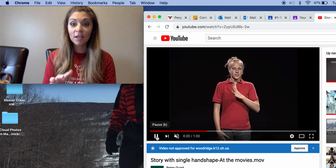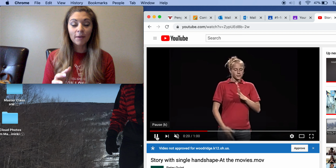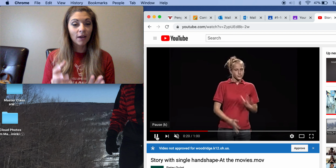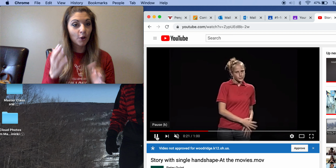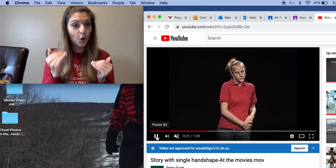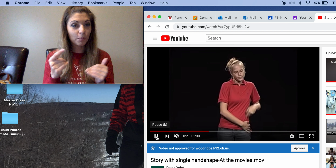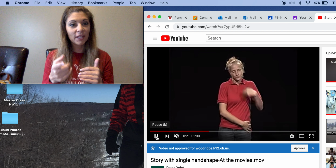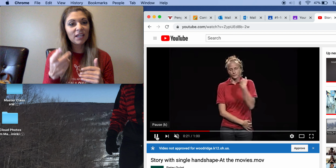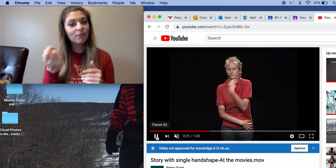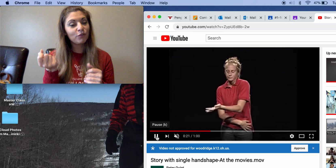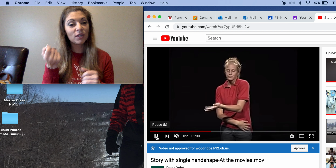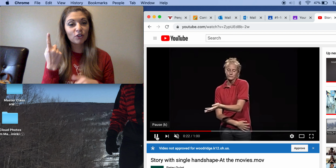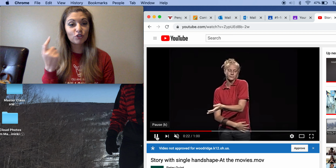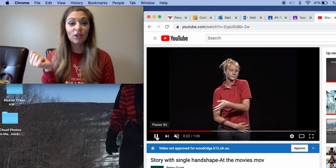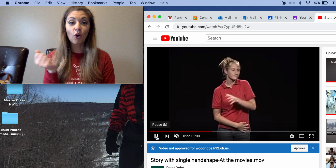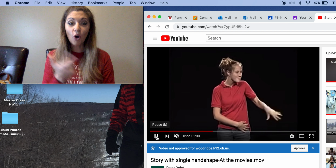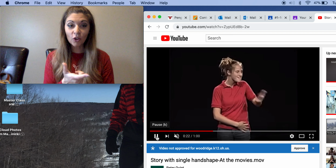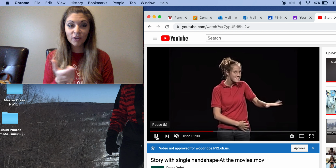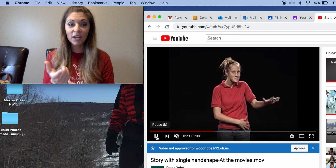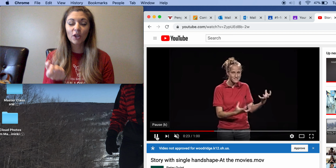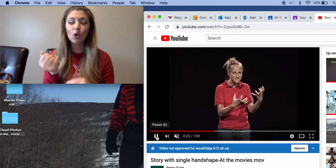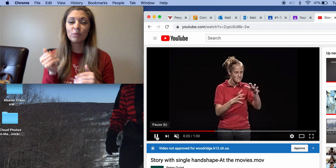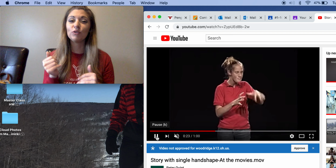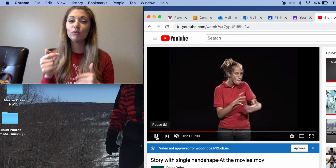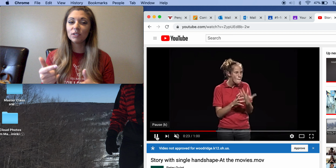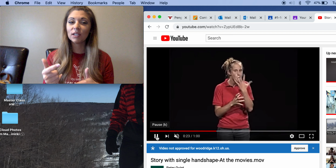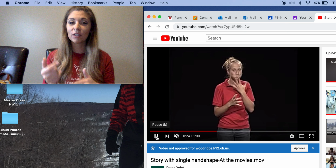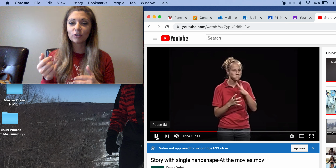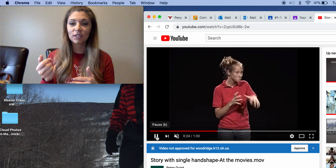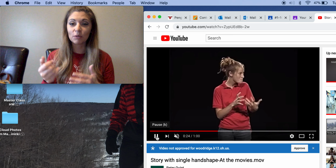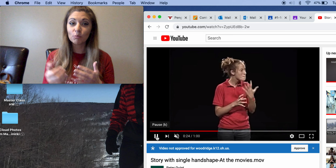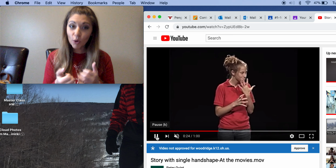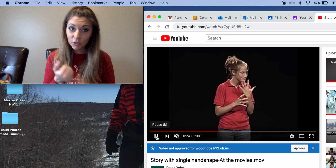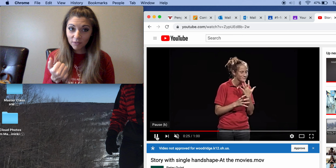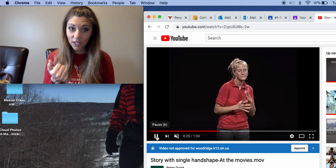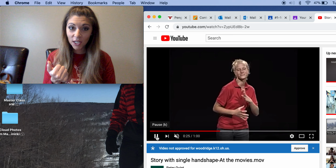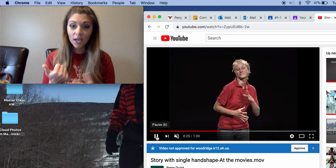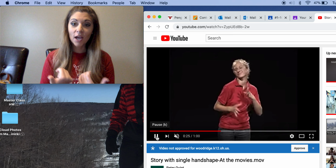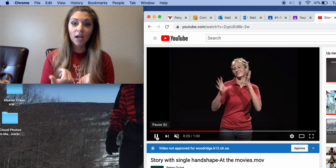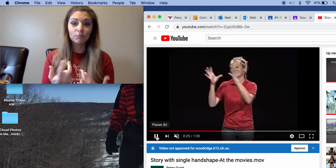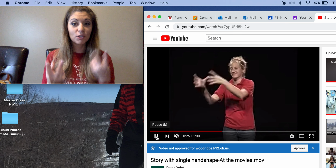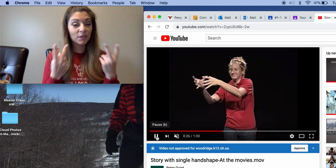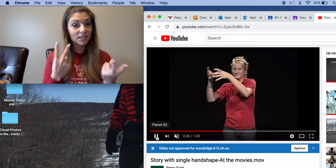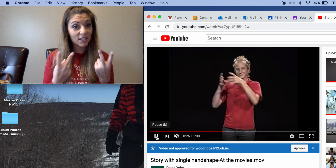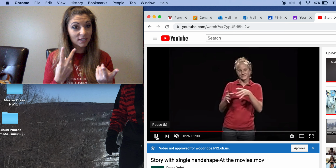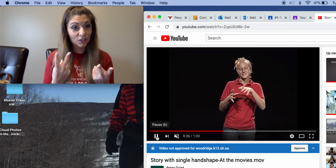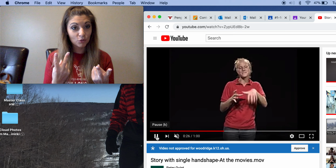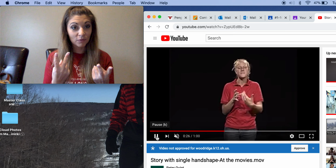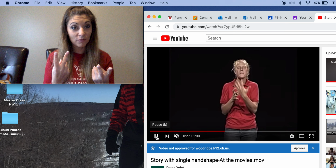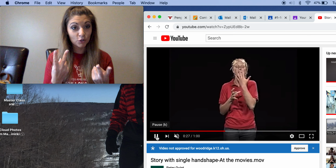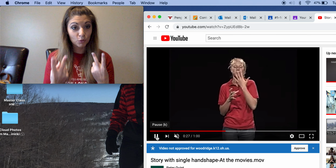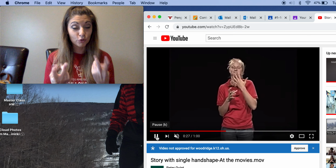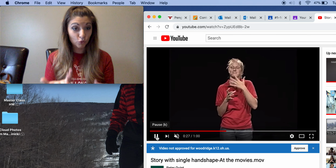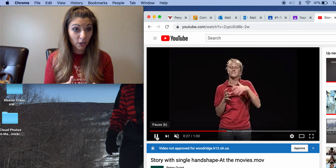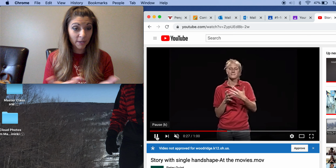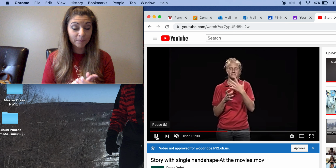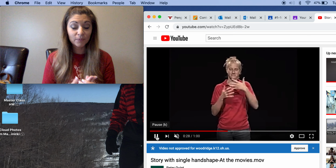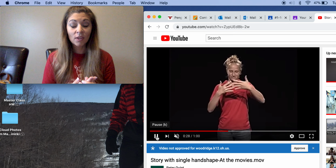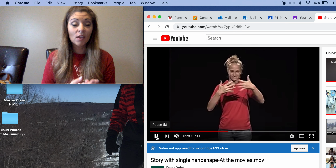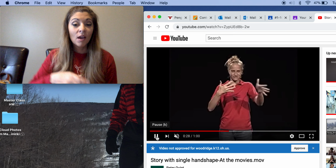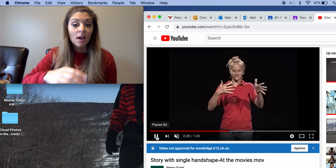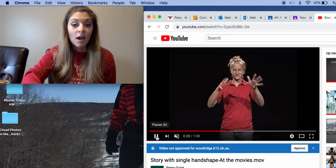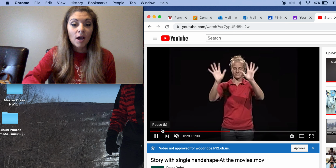mind. I hope, like, even if you didn't understand all of it, I hope that you did understand most of it, just because it is such a visual